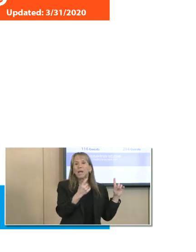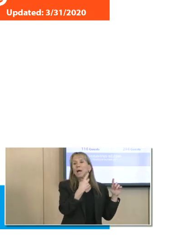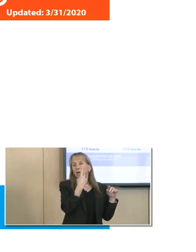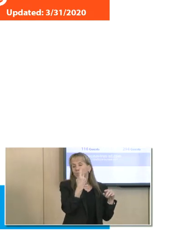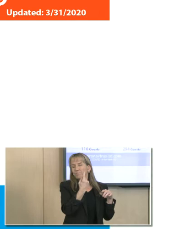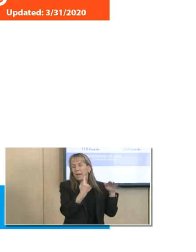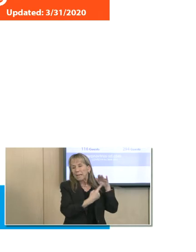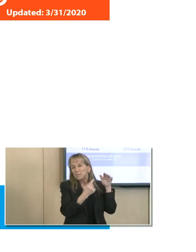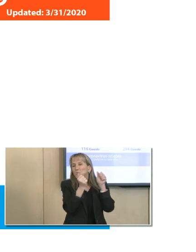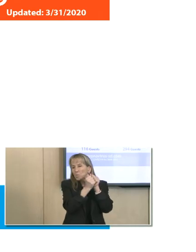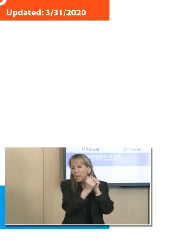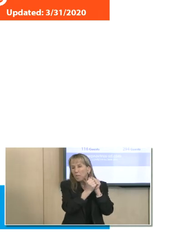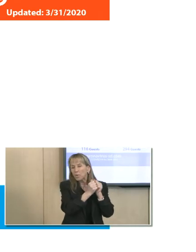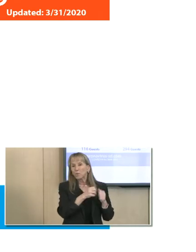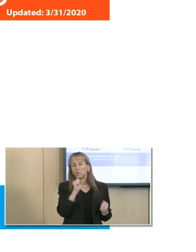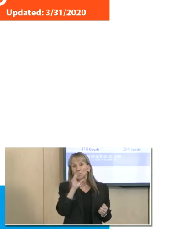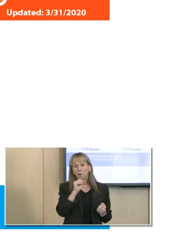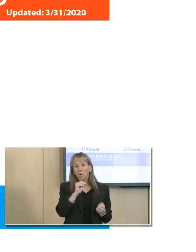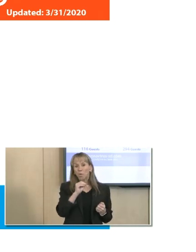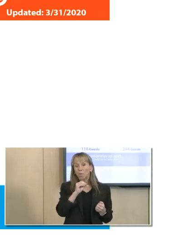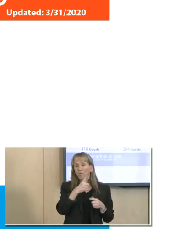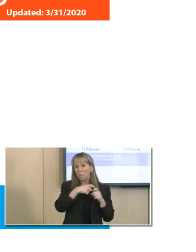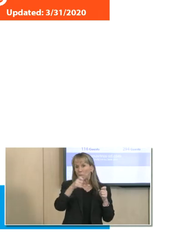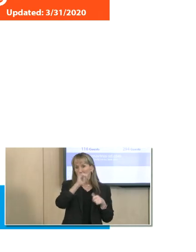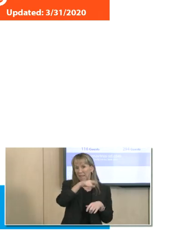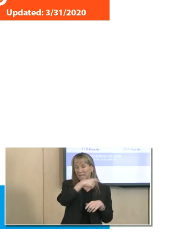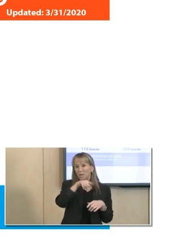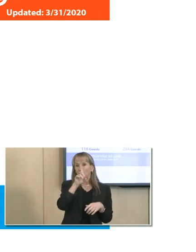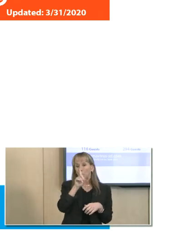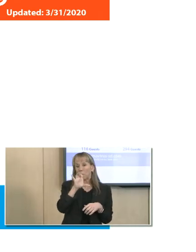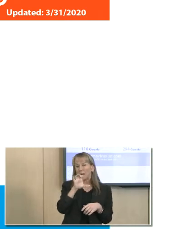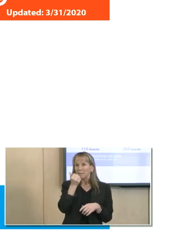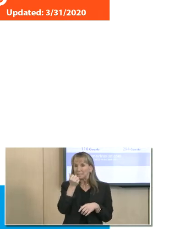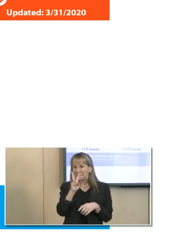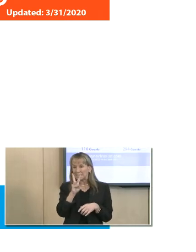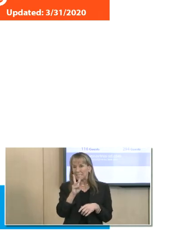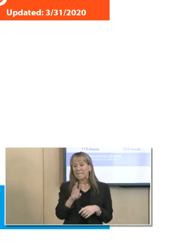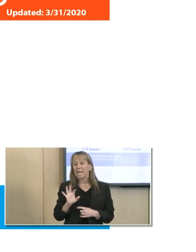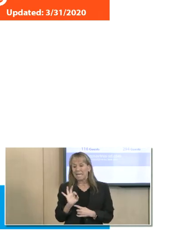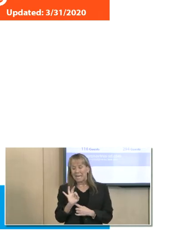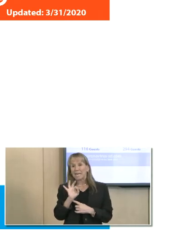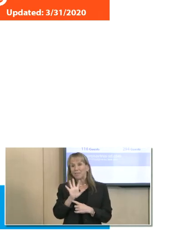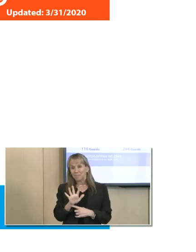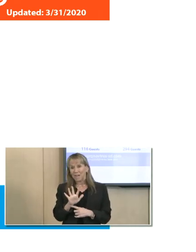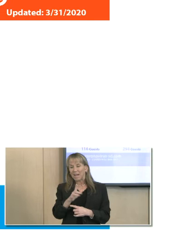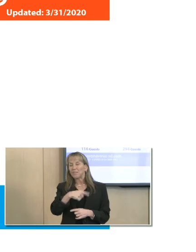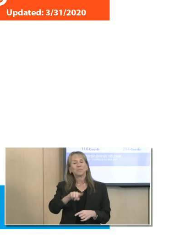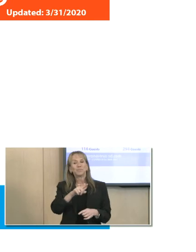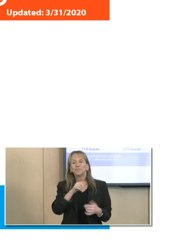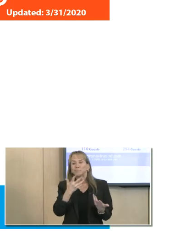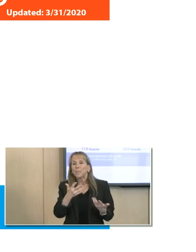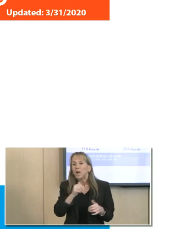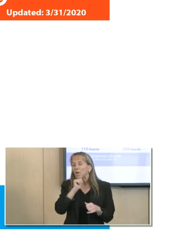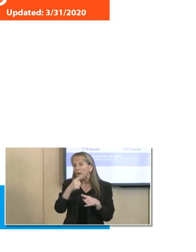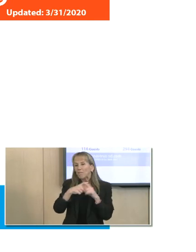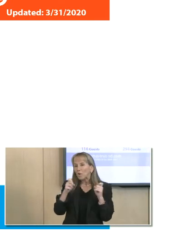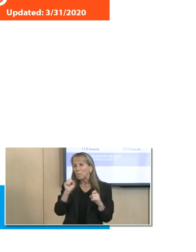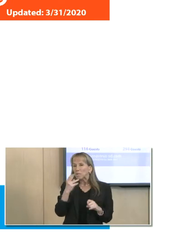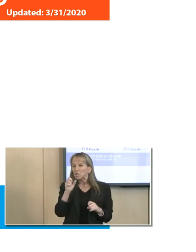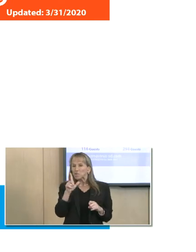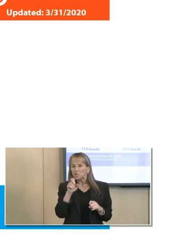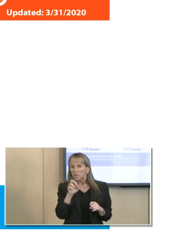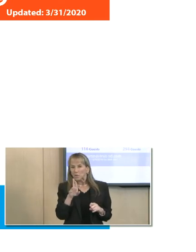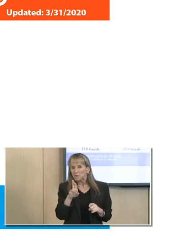together. Out of those, 95 of those 116 are unsheltered individuals who have come to